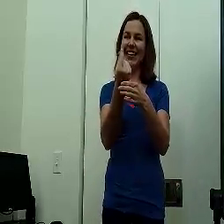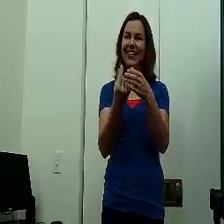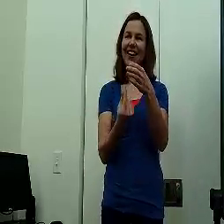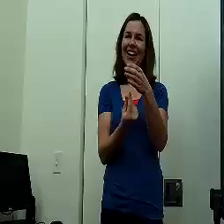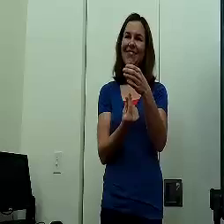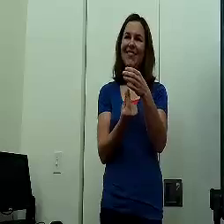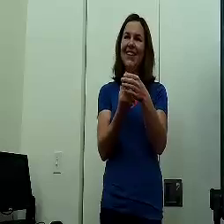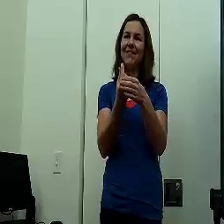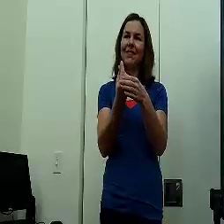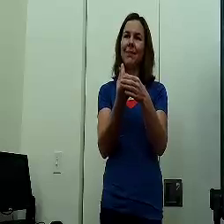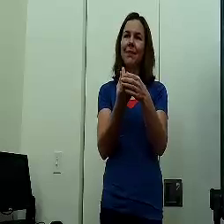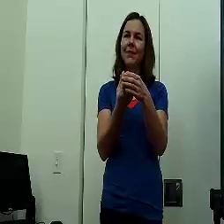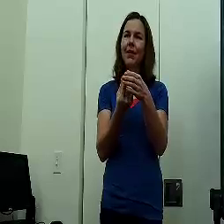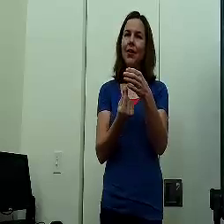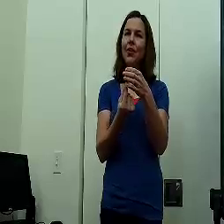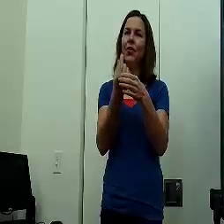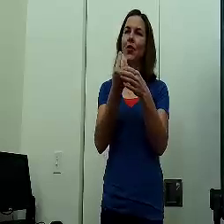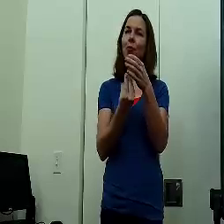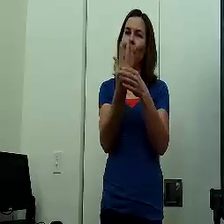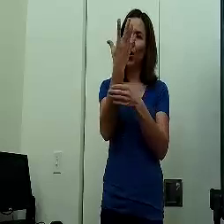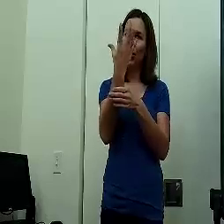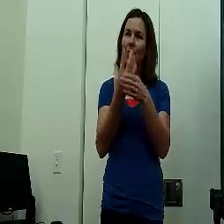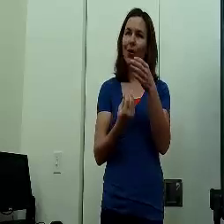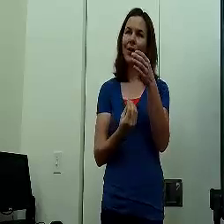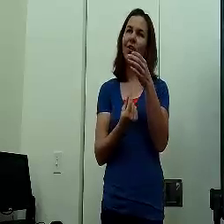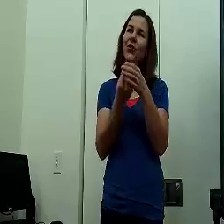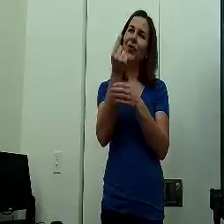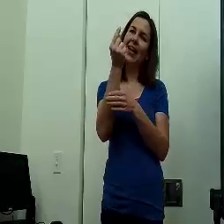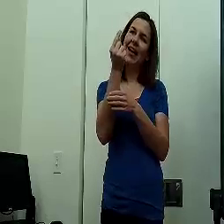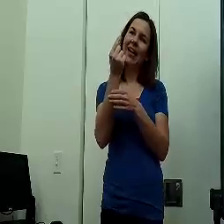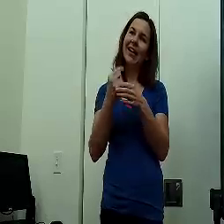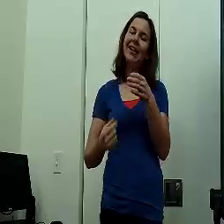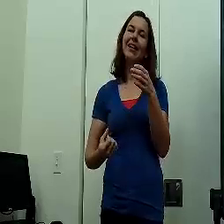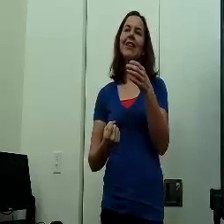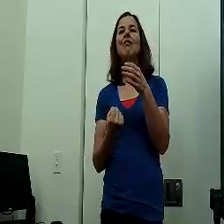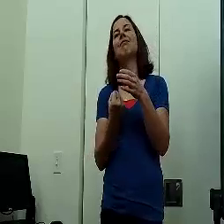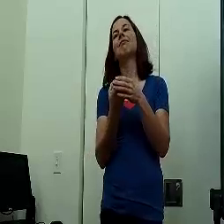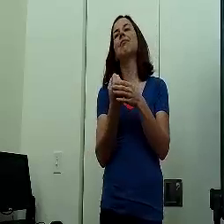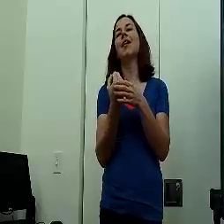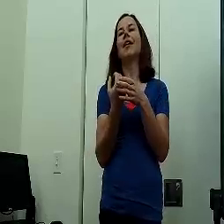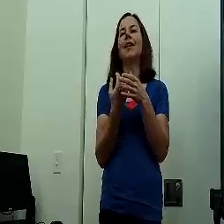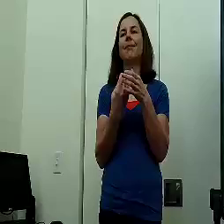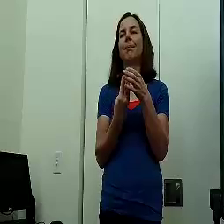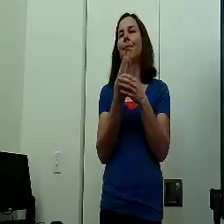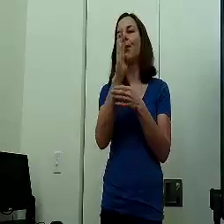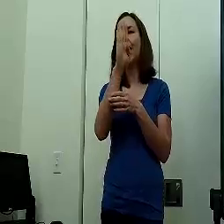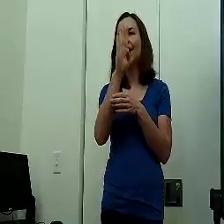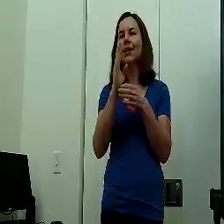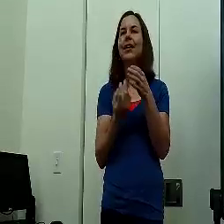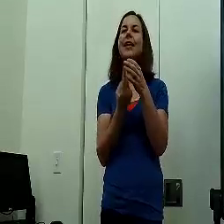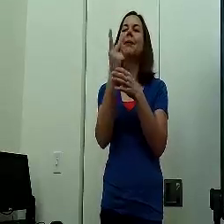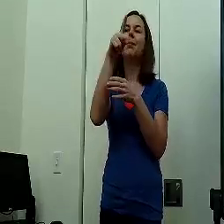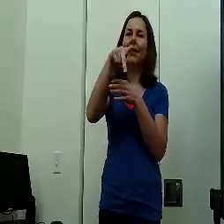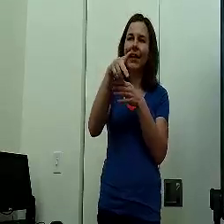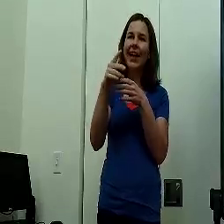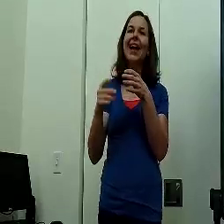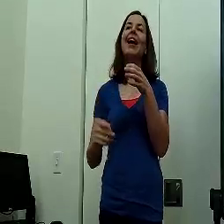grow up. Grow. Grow, Grow. grain, Plant. broccoli,